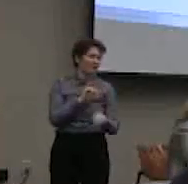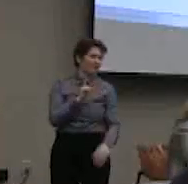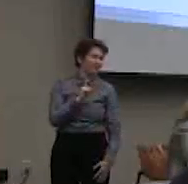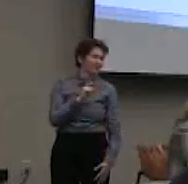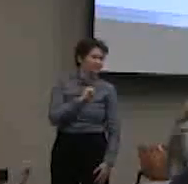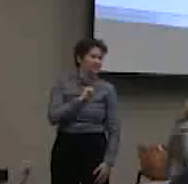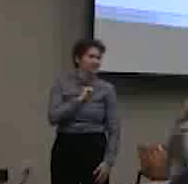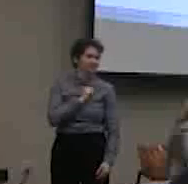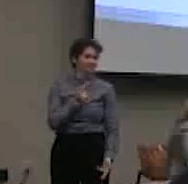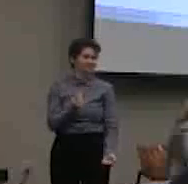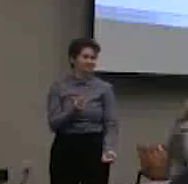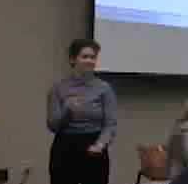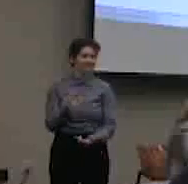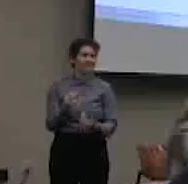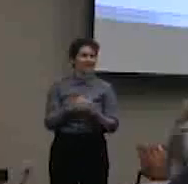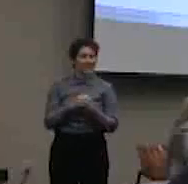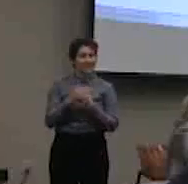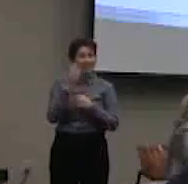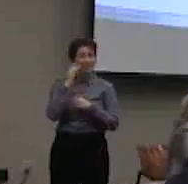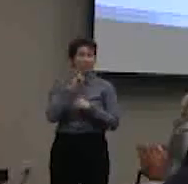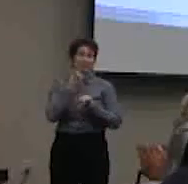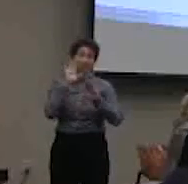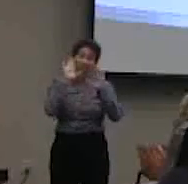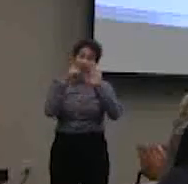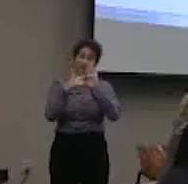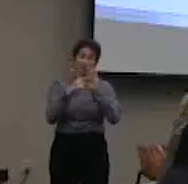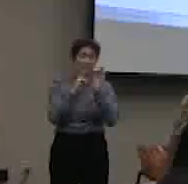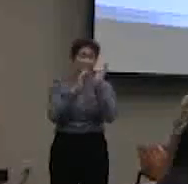We have a tremendous model. My kudos goes to the Department of